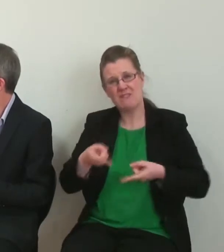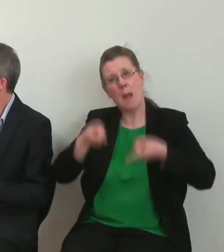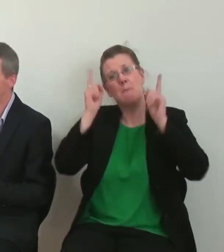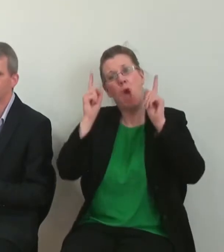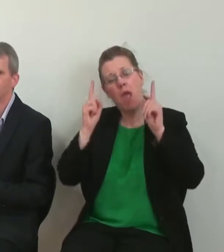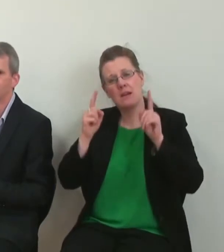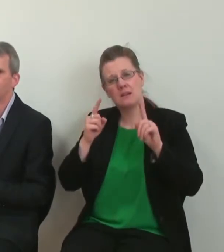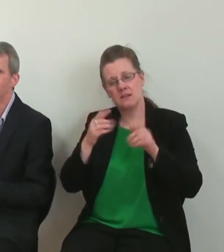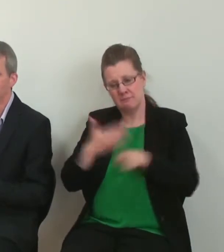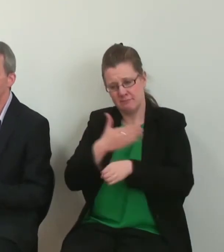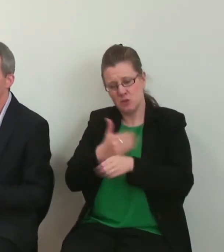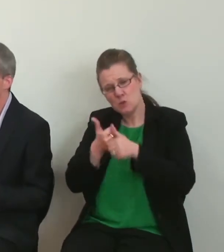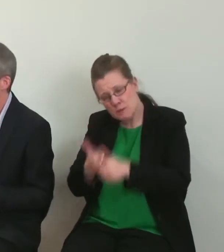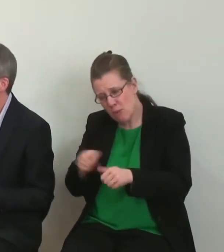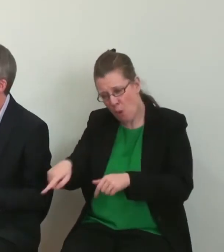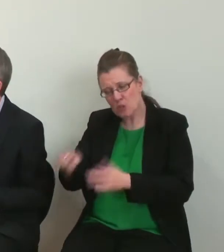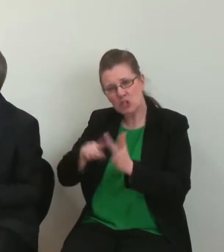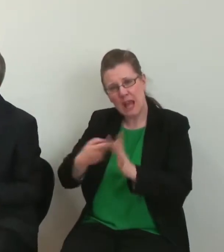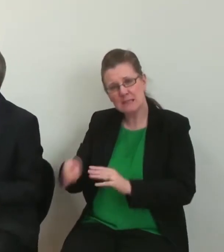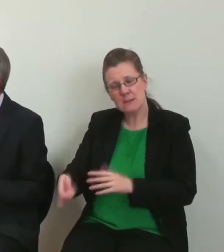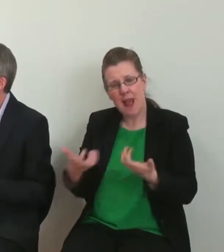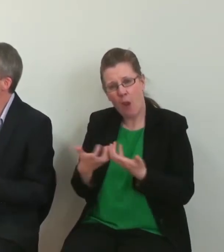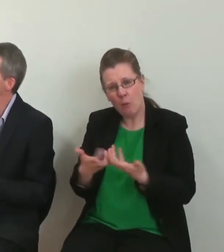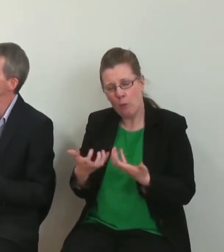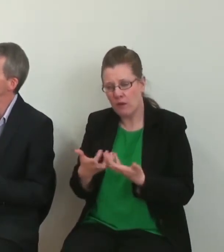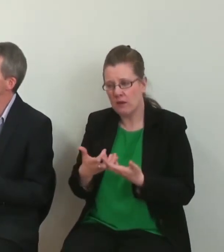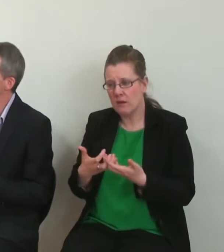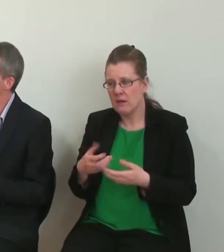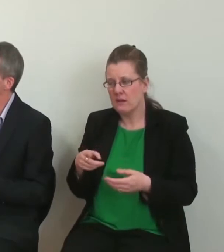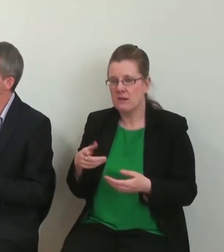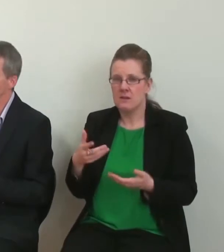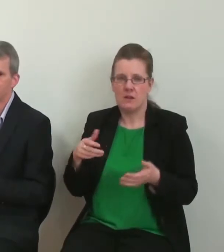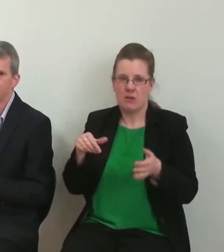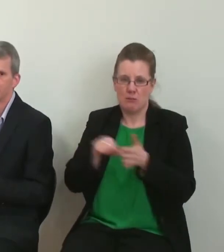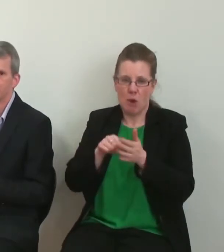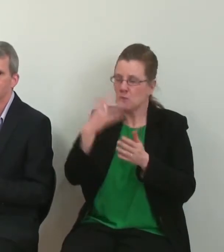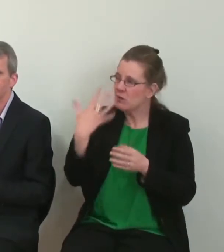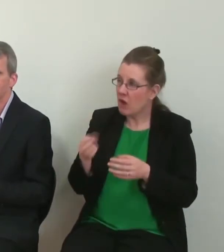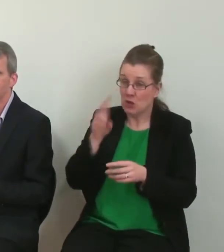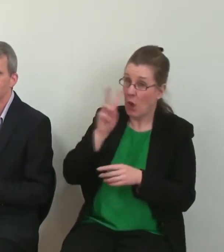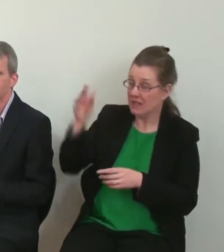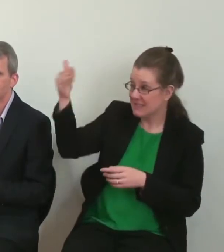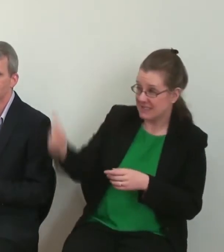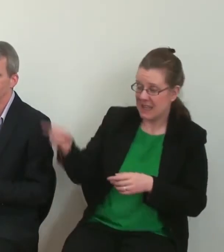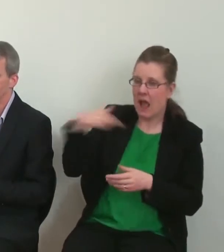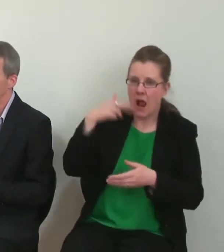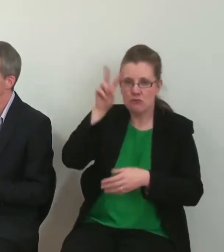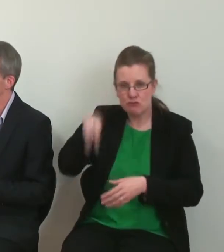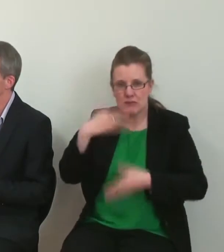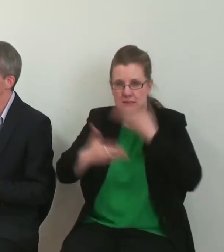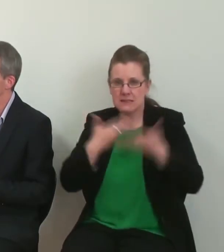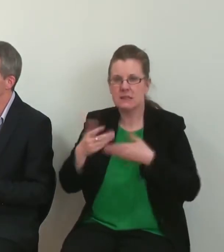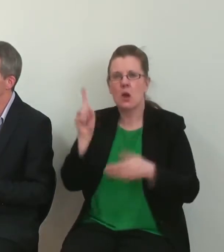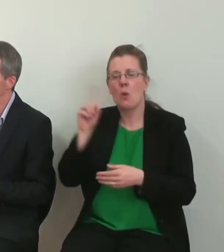support that young person. Right. So the prompts that we've got, which you can't see, so I'll just read those out to you now. What